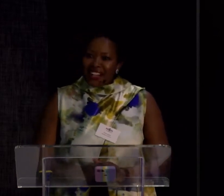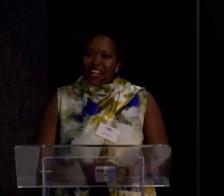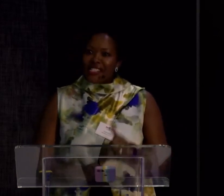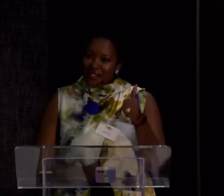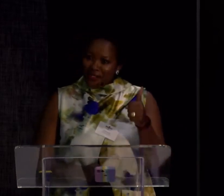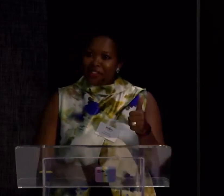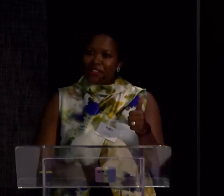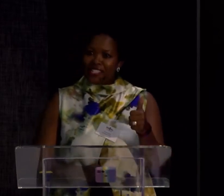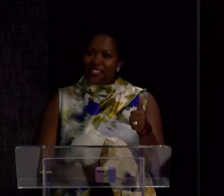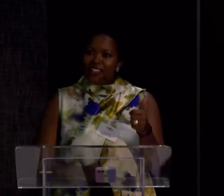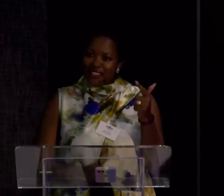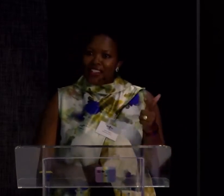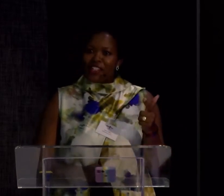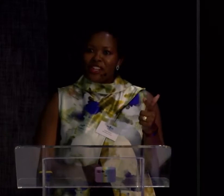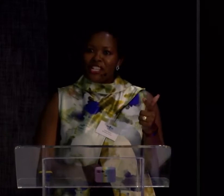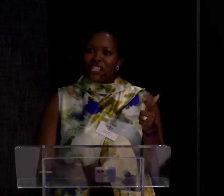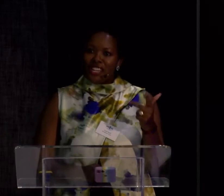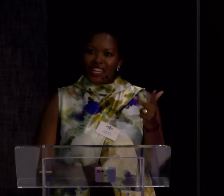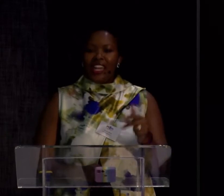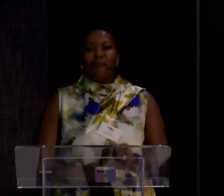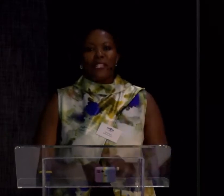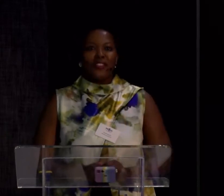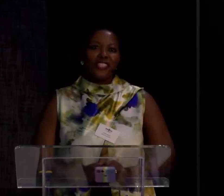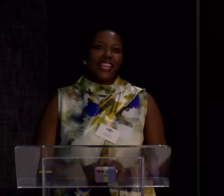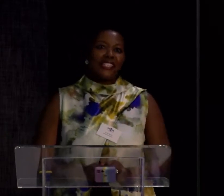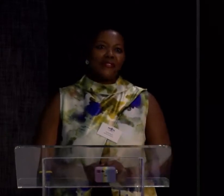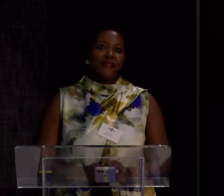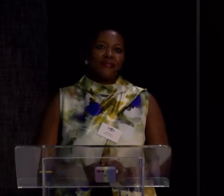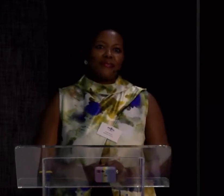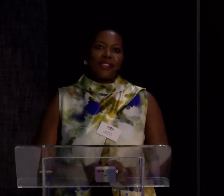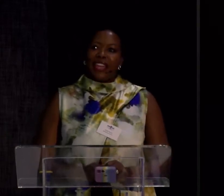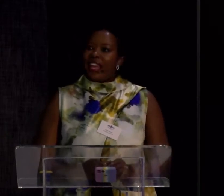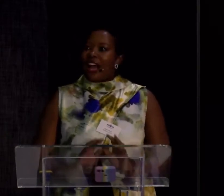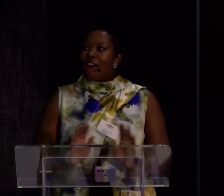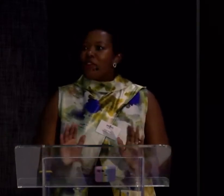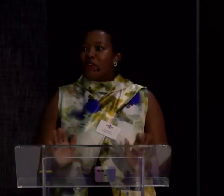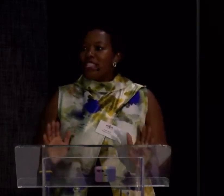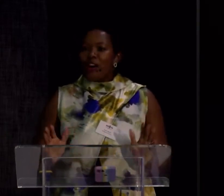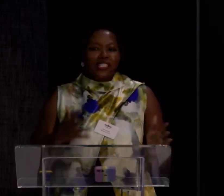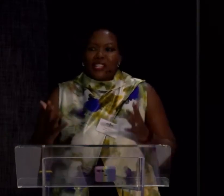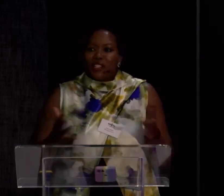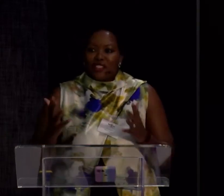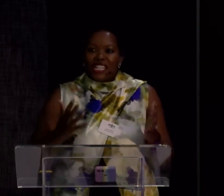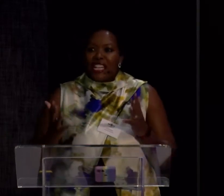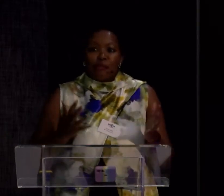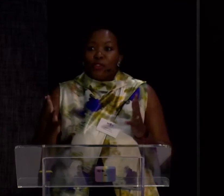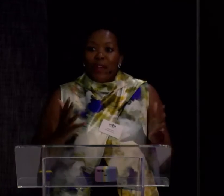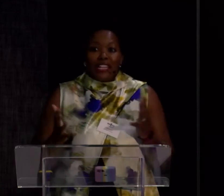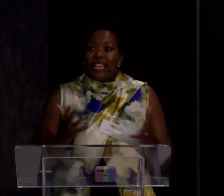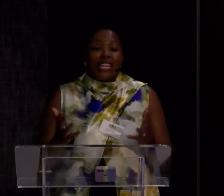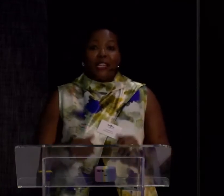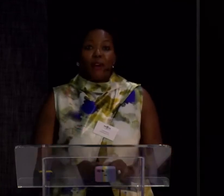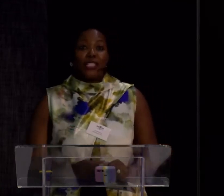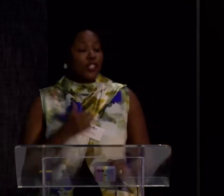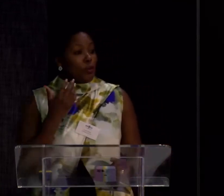that integrates risk, strategy, and business resilience. I've got no doubt. Recently, I'm super